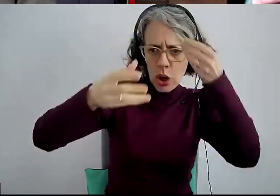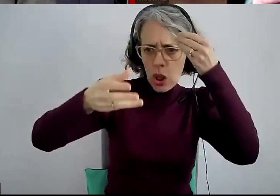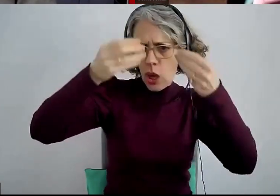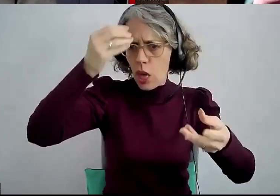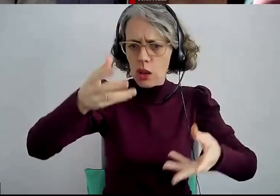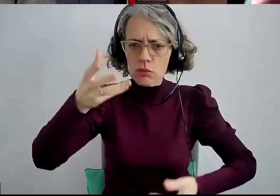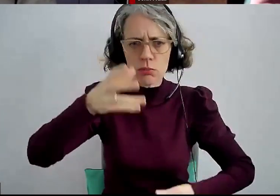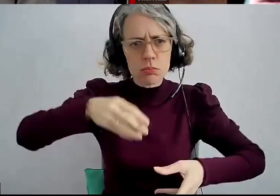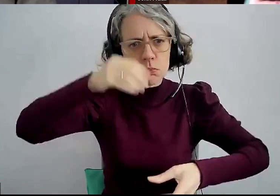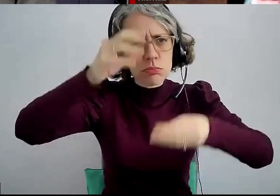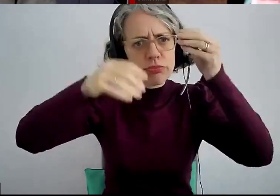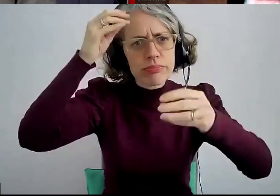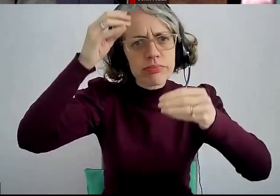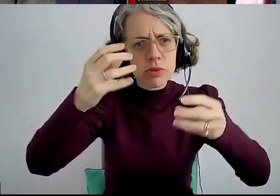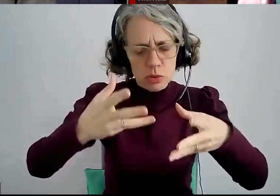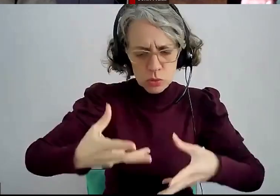your